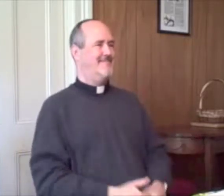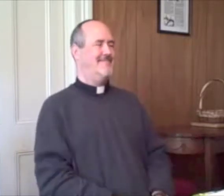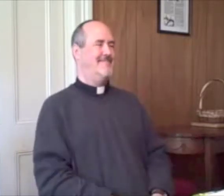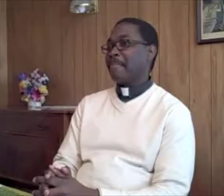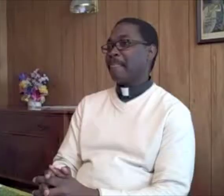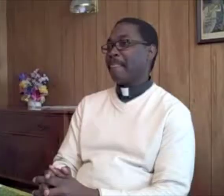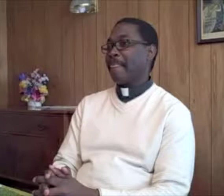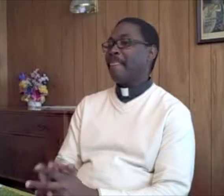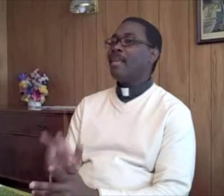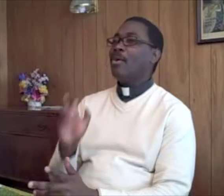here?